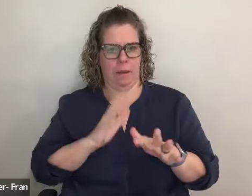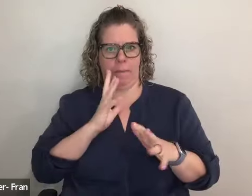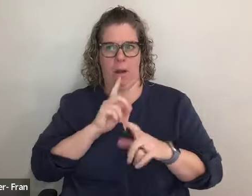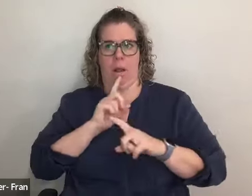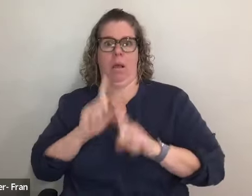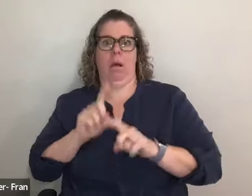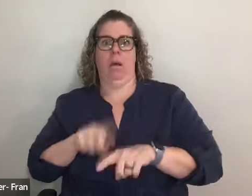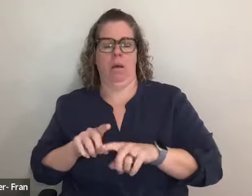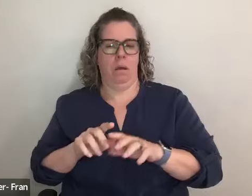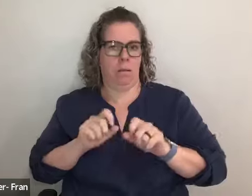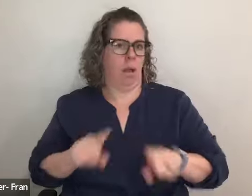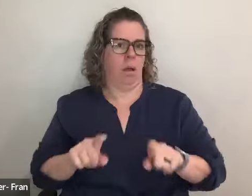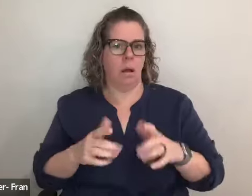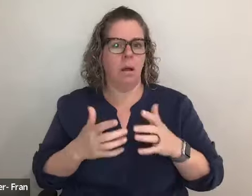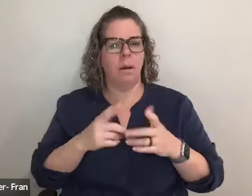a very quick